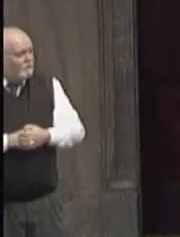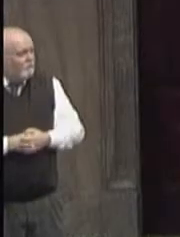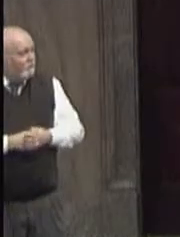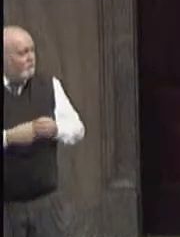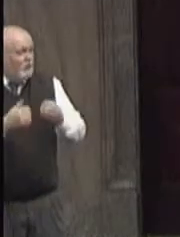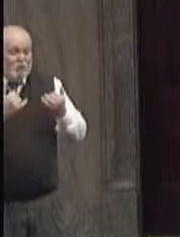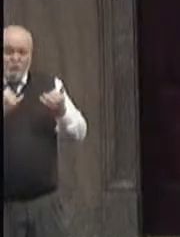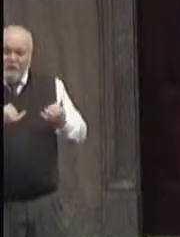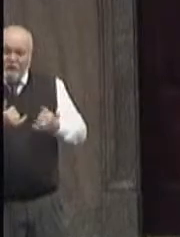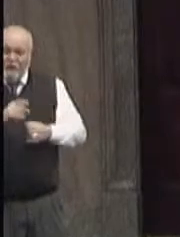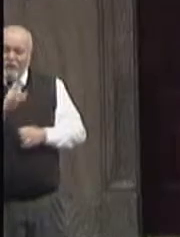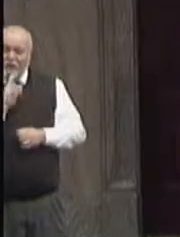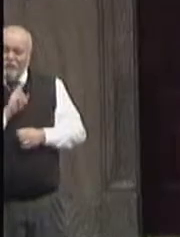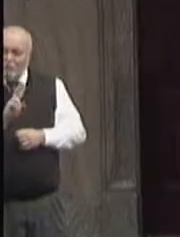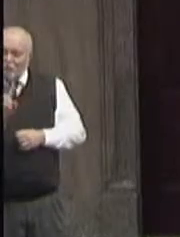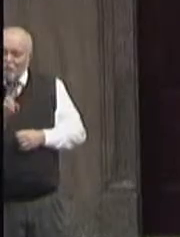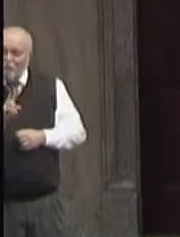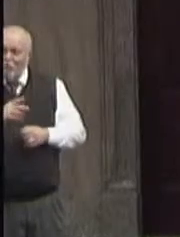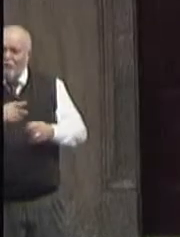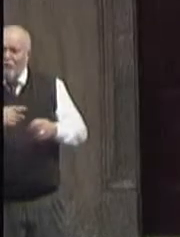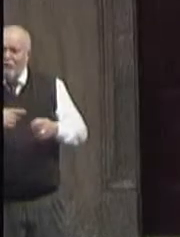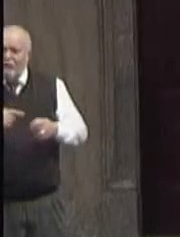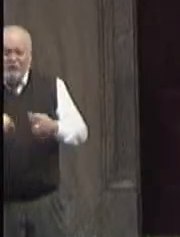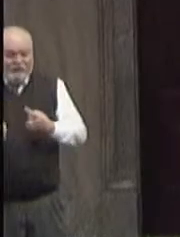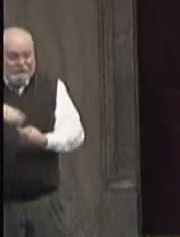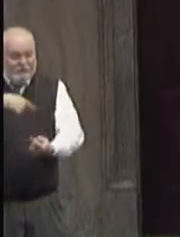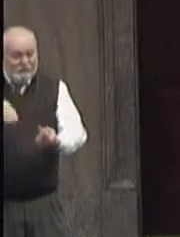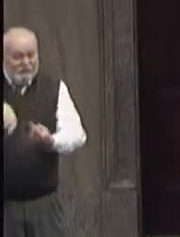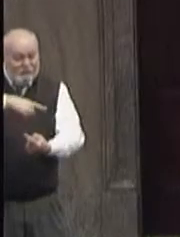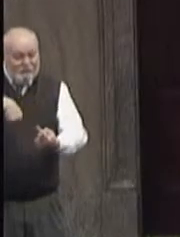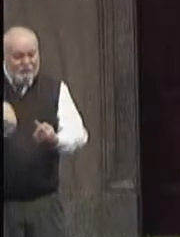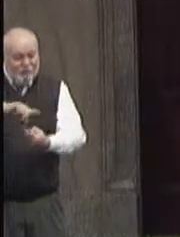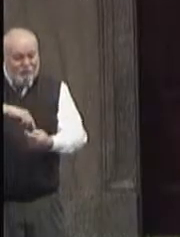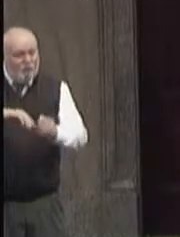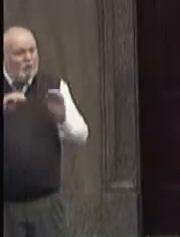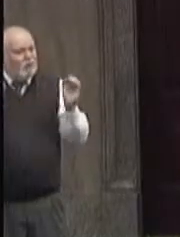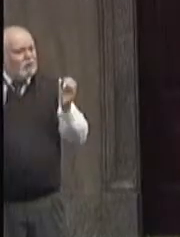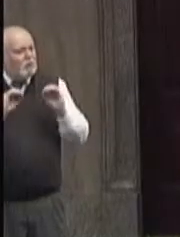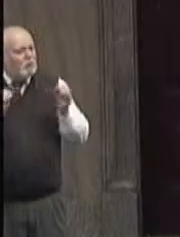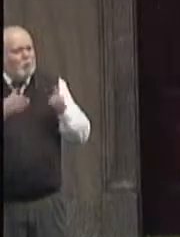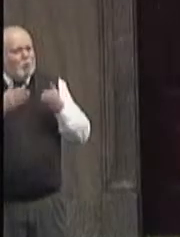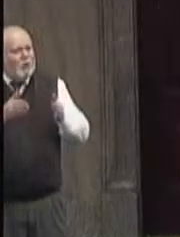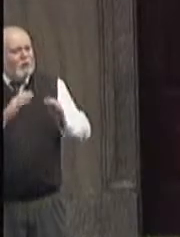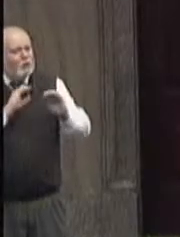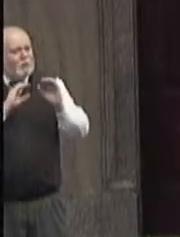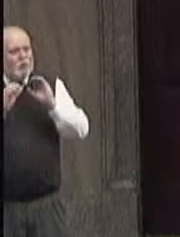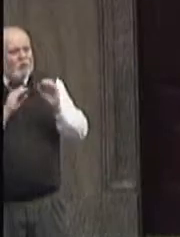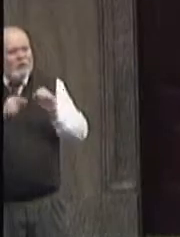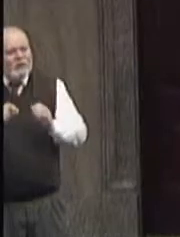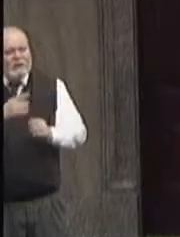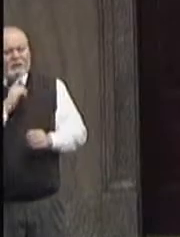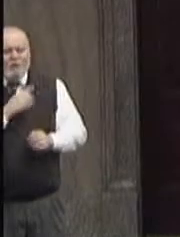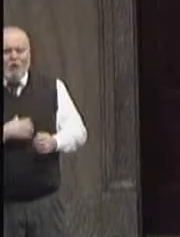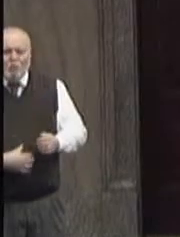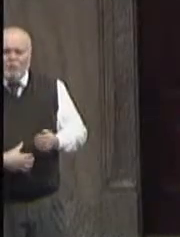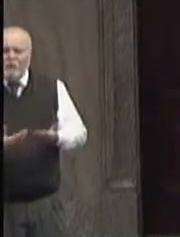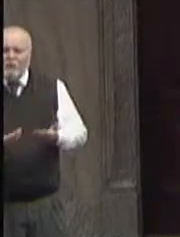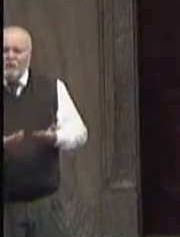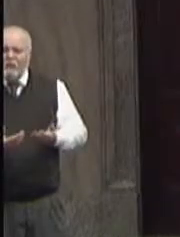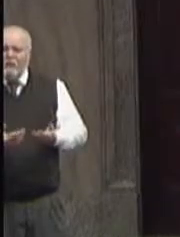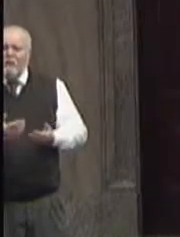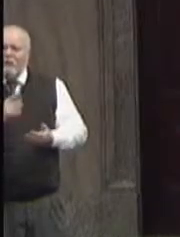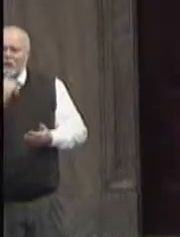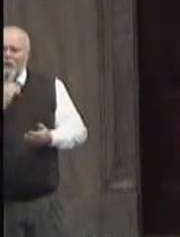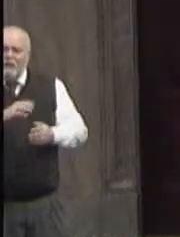Right now, a 2-year-old is spinning in circles in his living room with no effective way to communicate that he is hungry. He's peeling